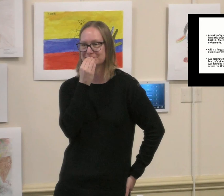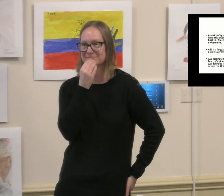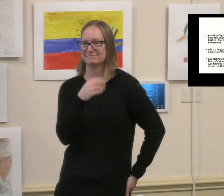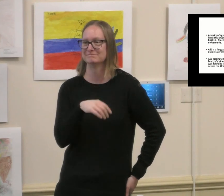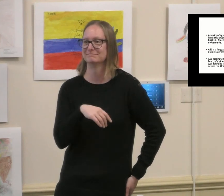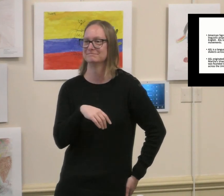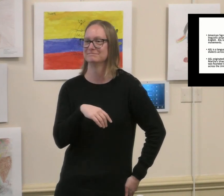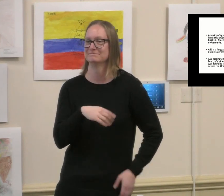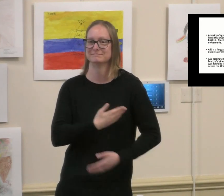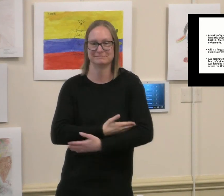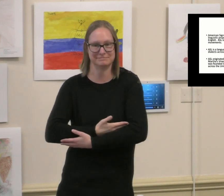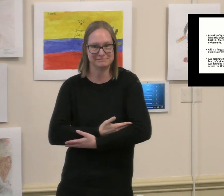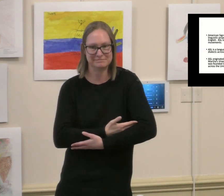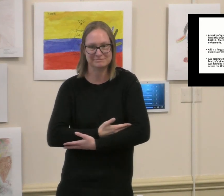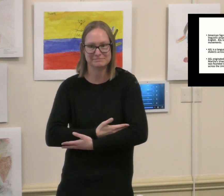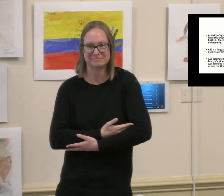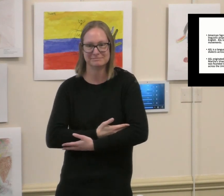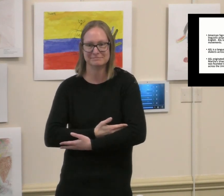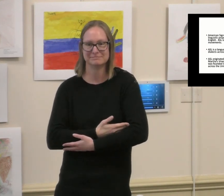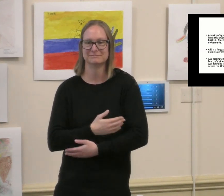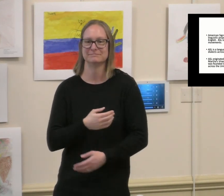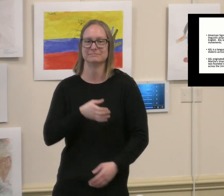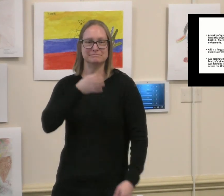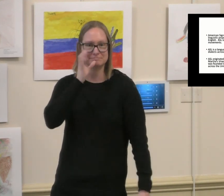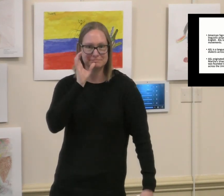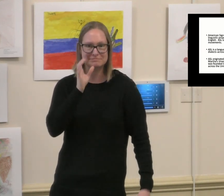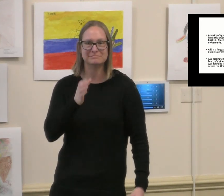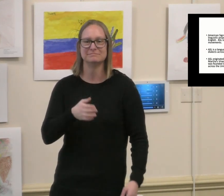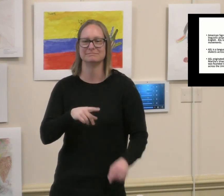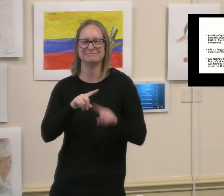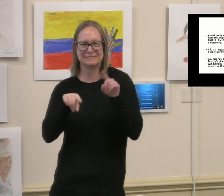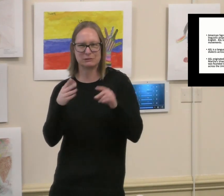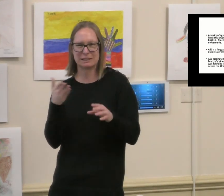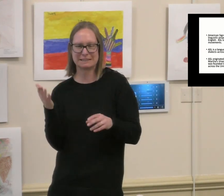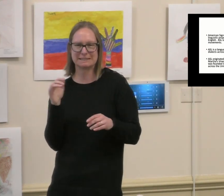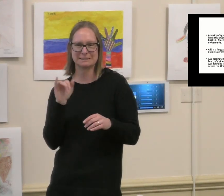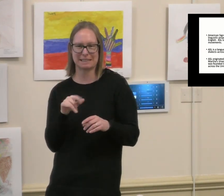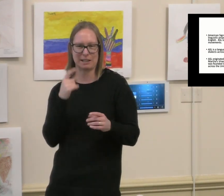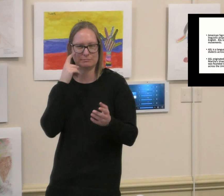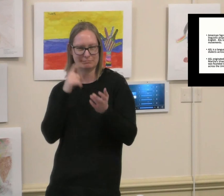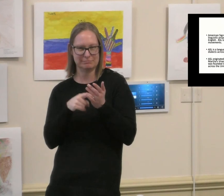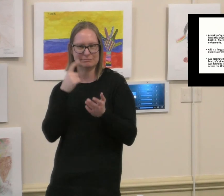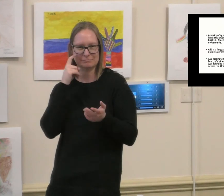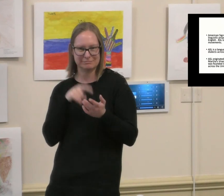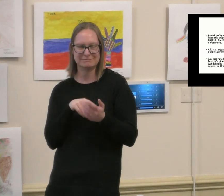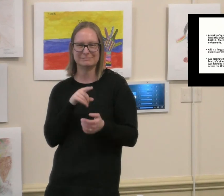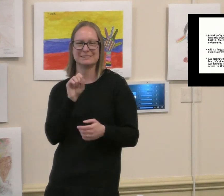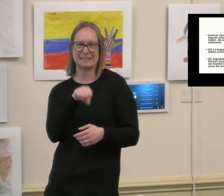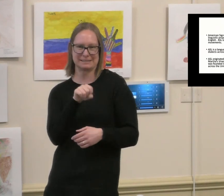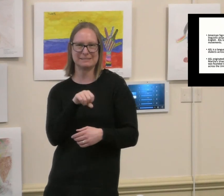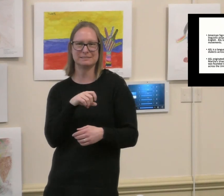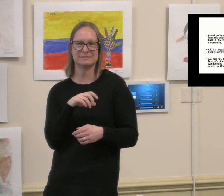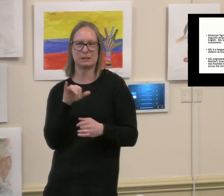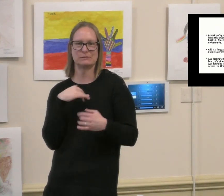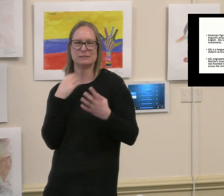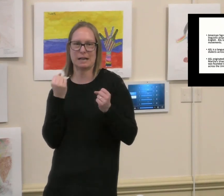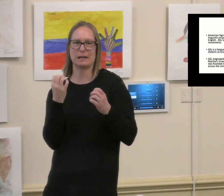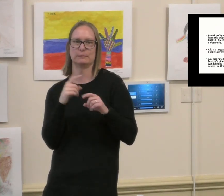my hand near my mouth, that's pretty self-explanatory, right? Baby, drink. Some of those that are